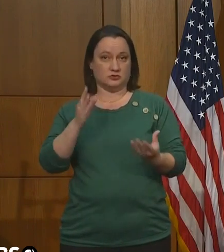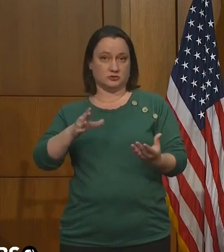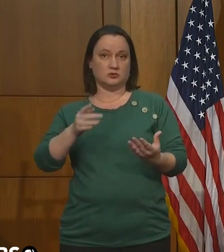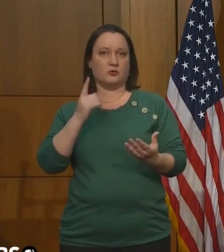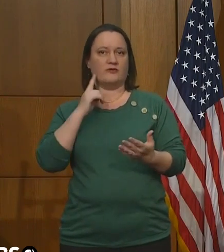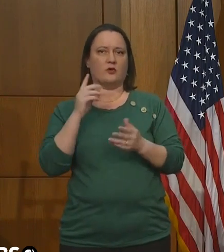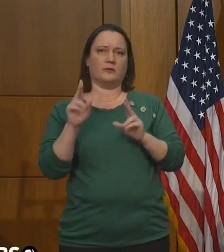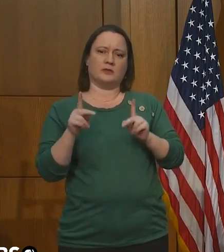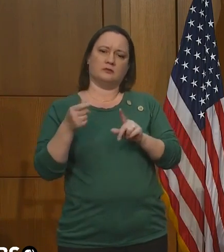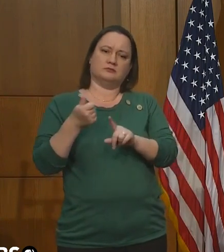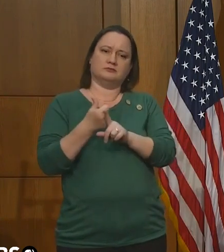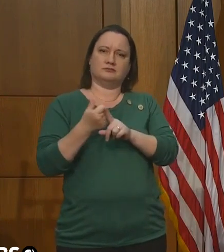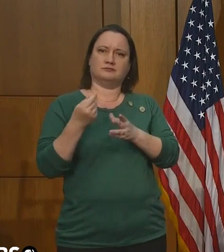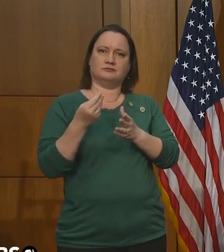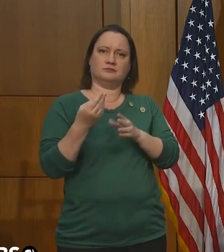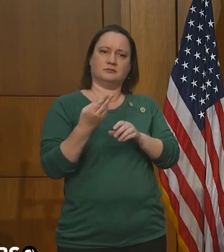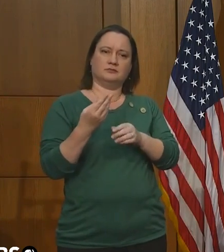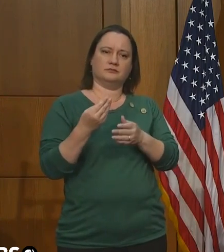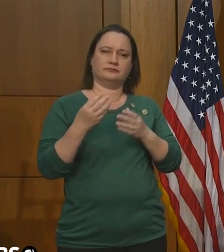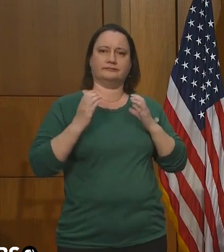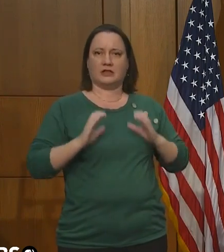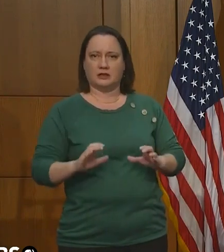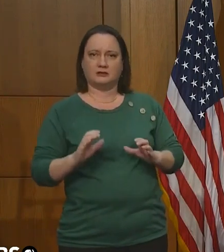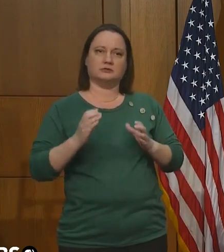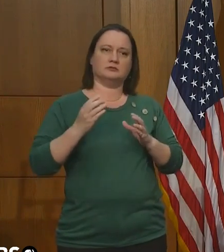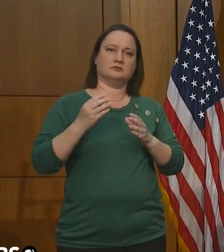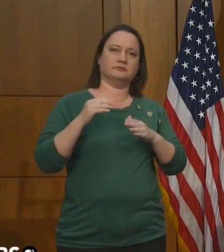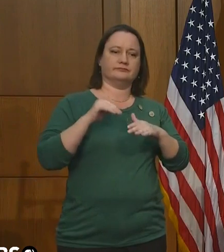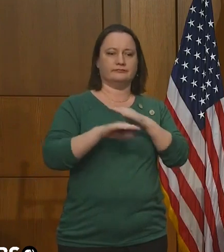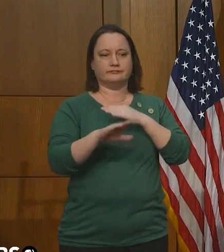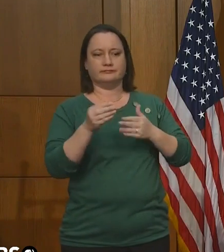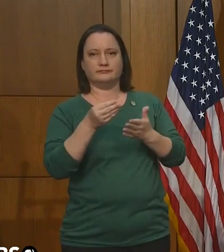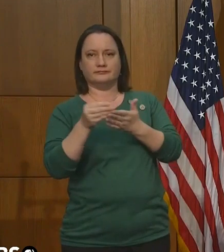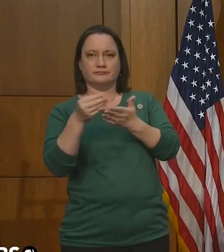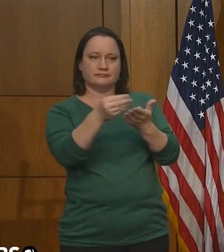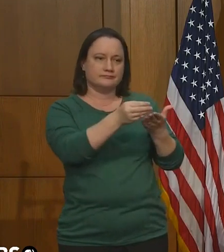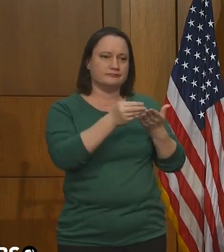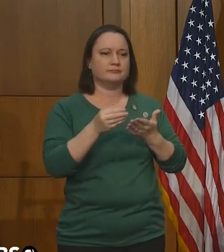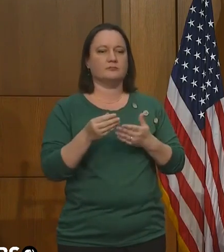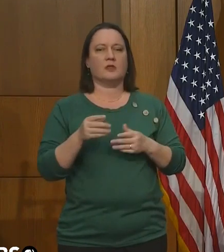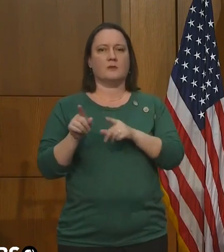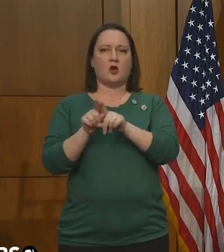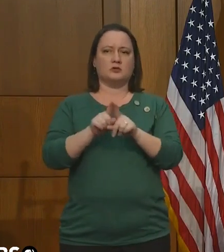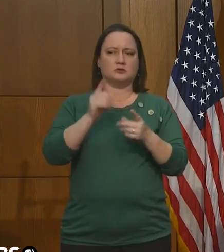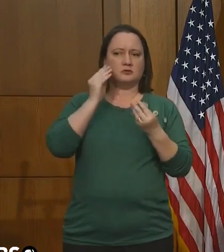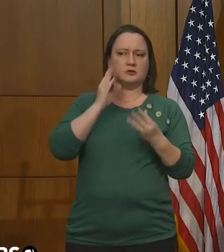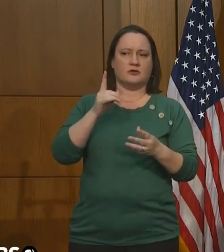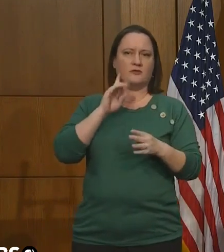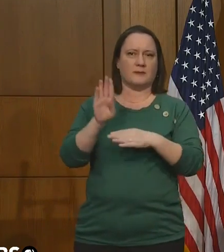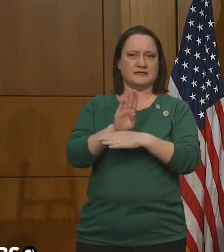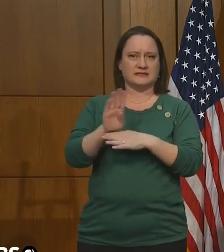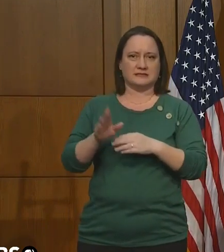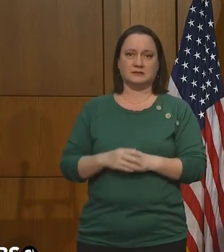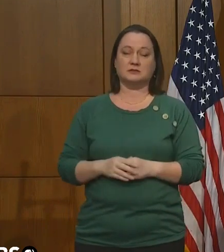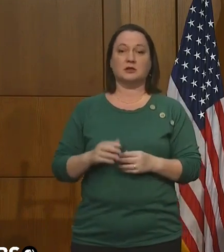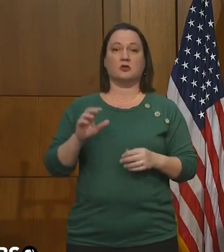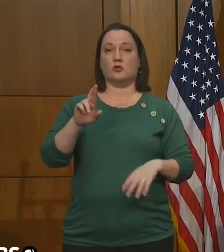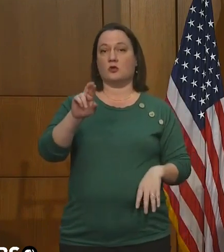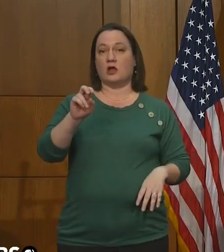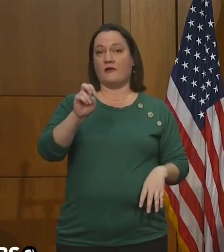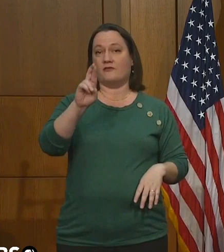consumers, but also to the businesses, and I'm a business owner, this recovery is